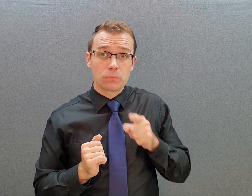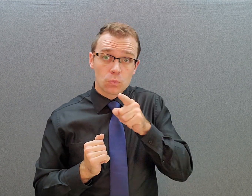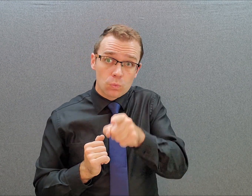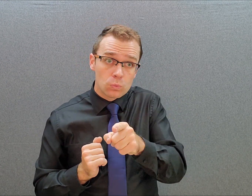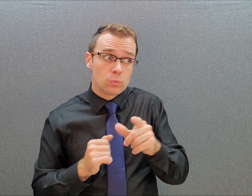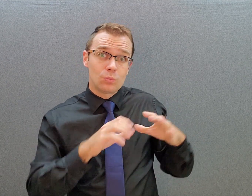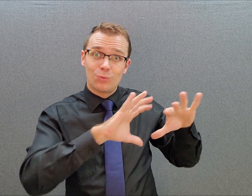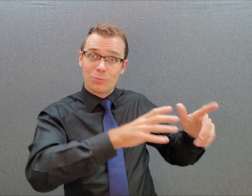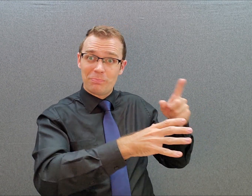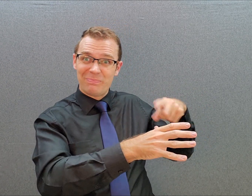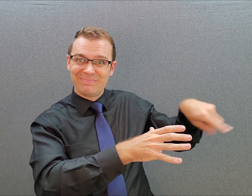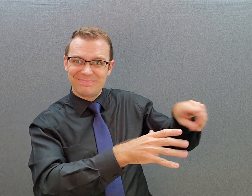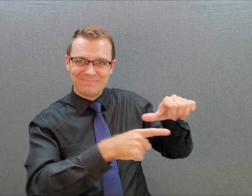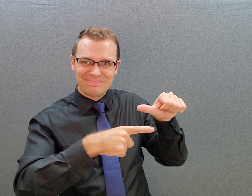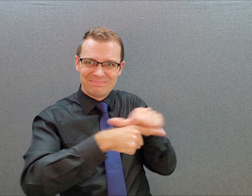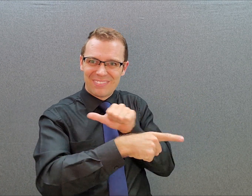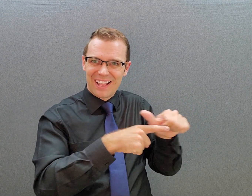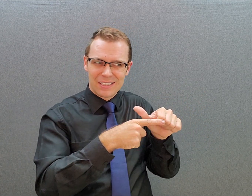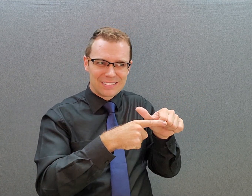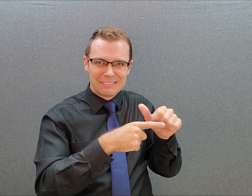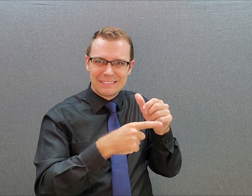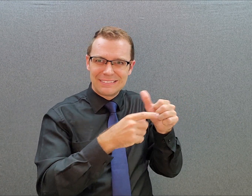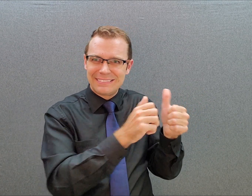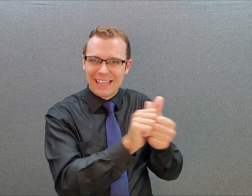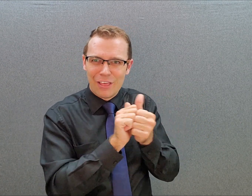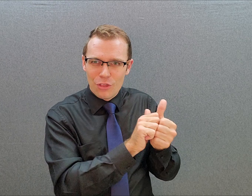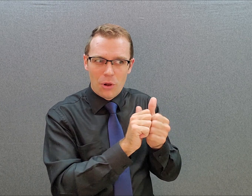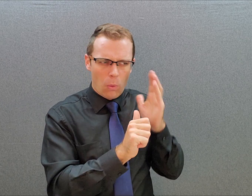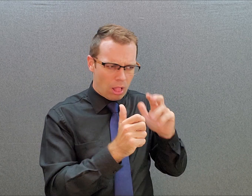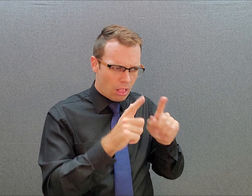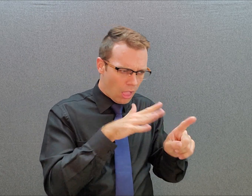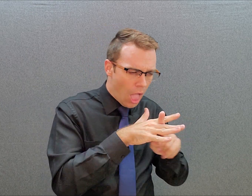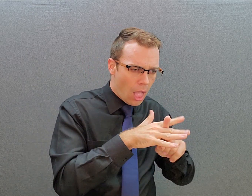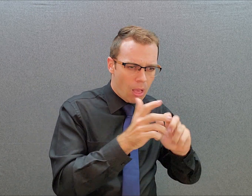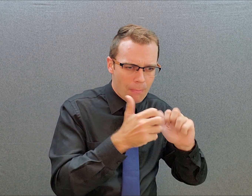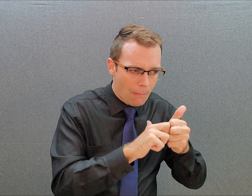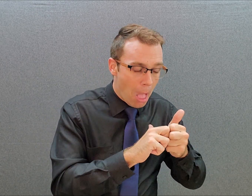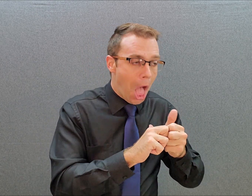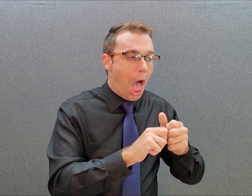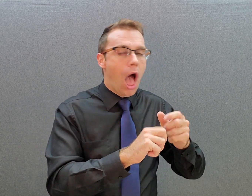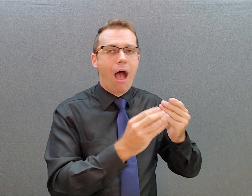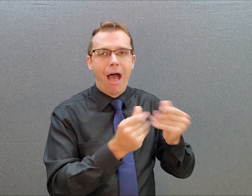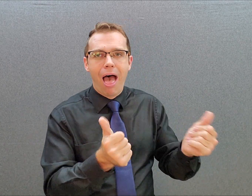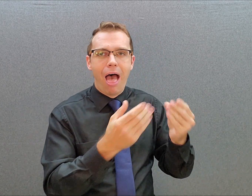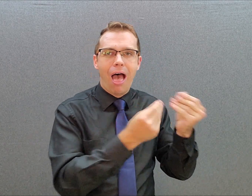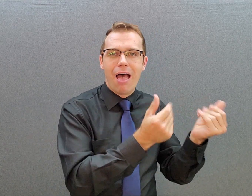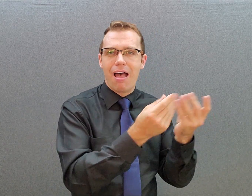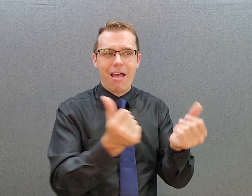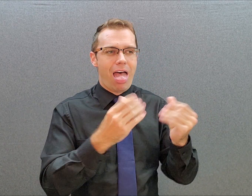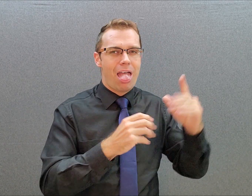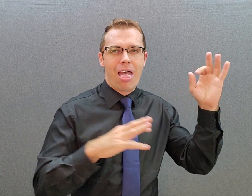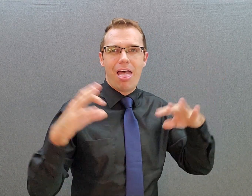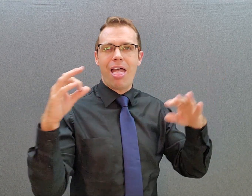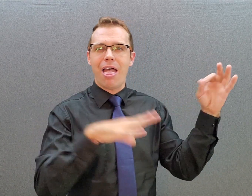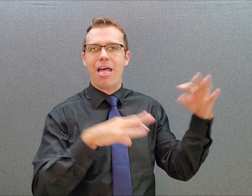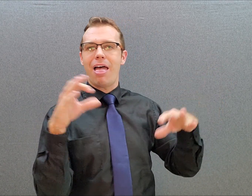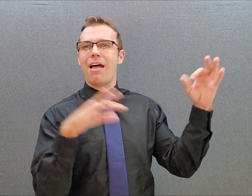your network practice, all of you will find problems and solutions you have not thought of before. The